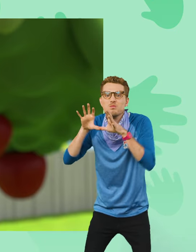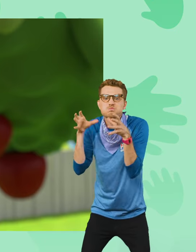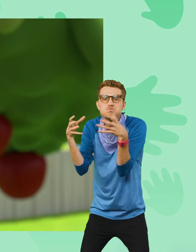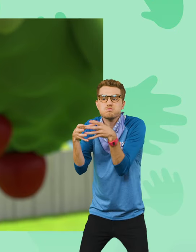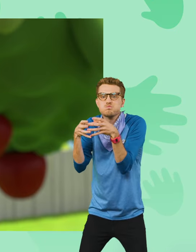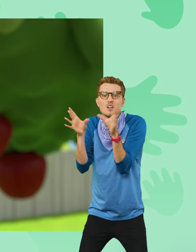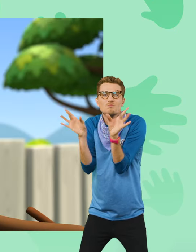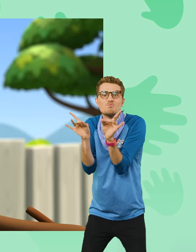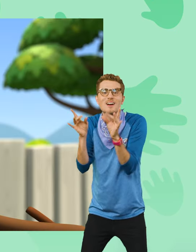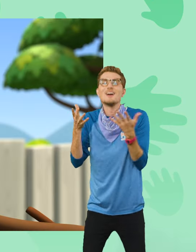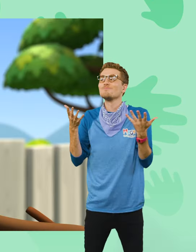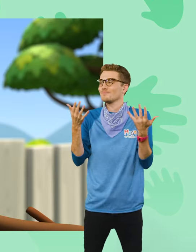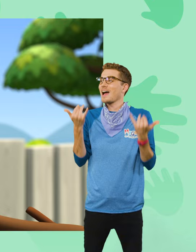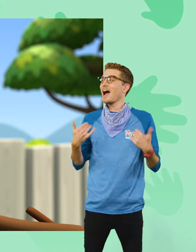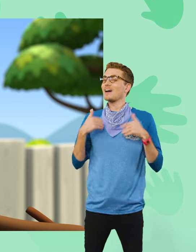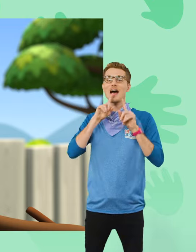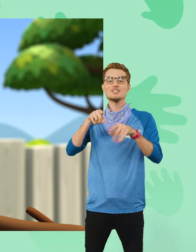Upload answer, Debo.